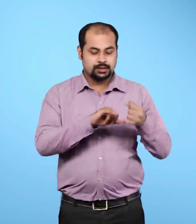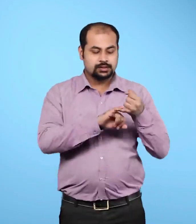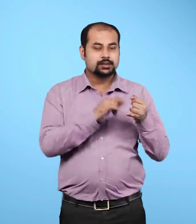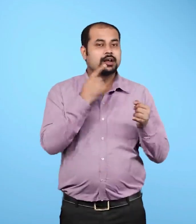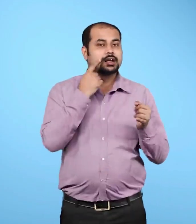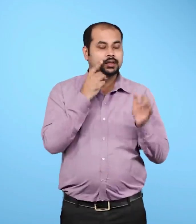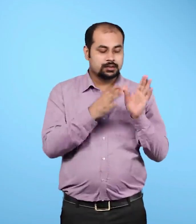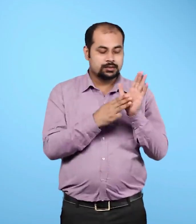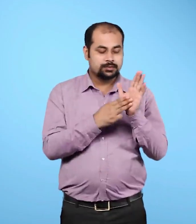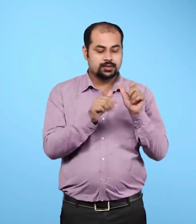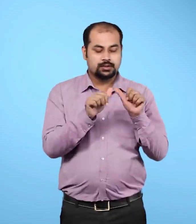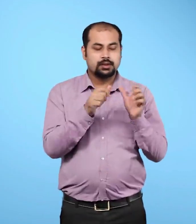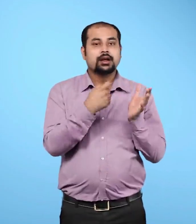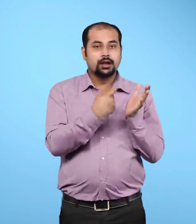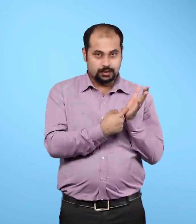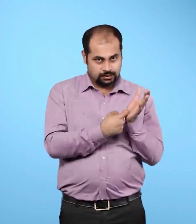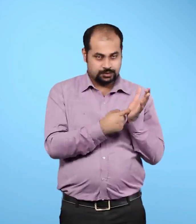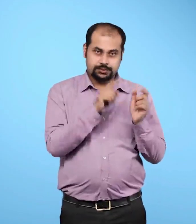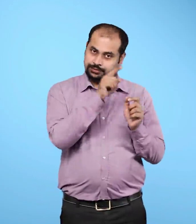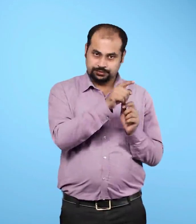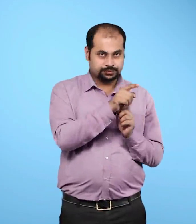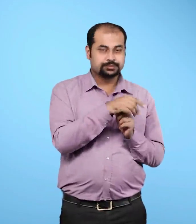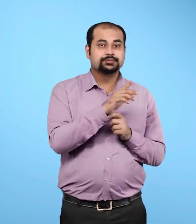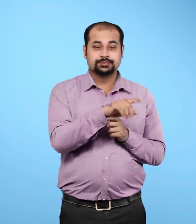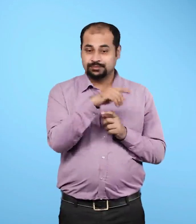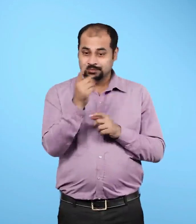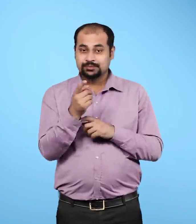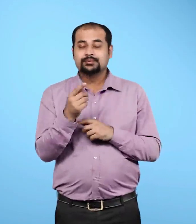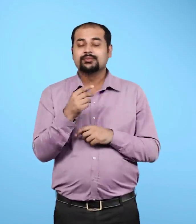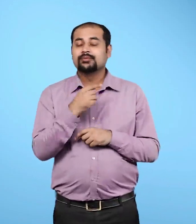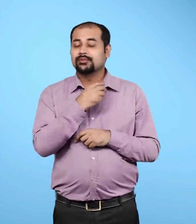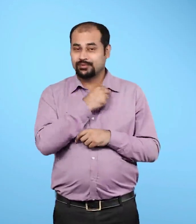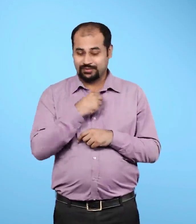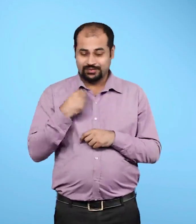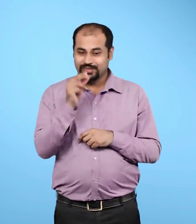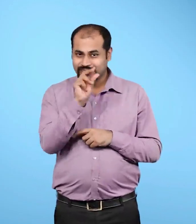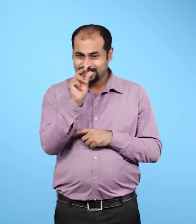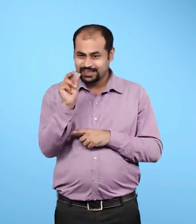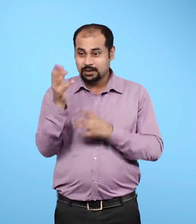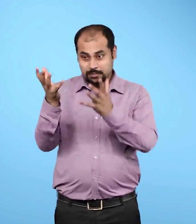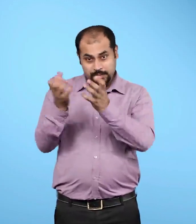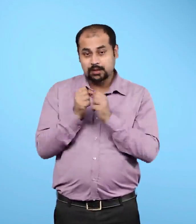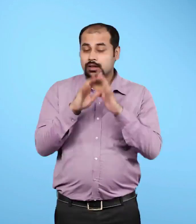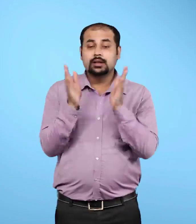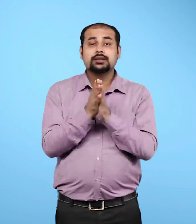Fifth row, column 1, simmer. Column 2, beads,